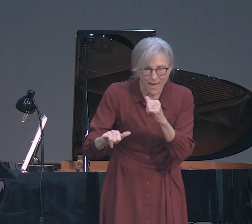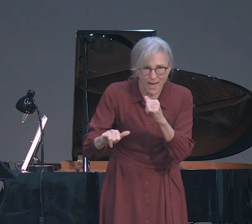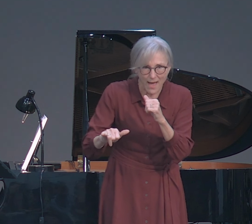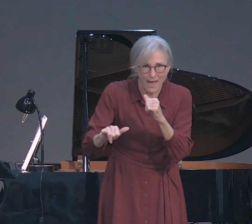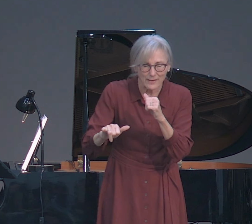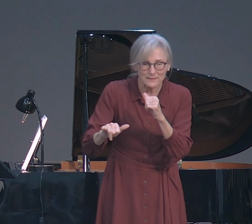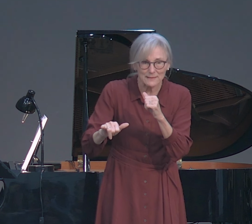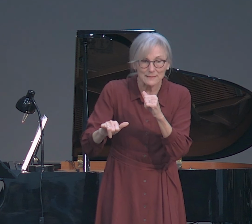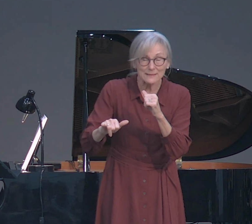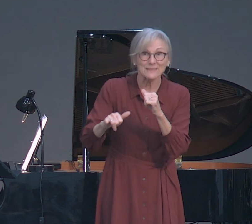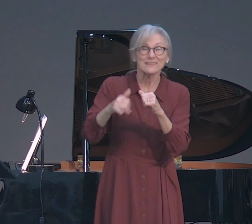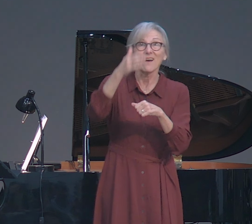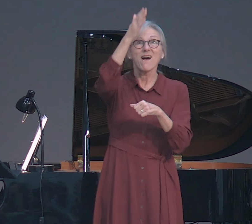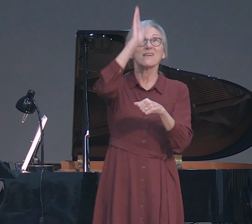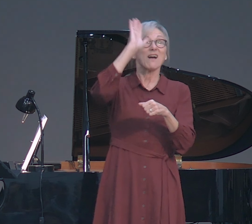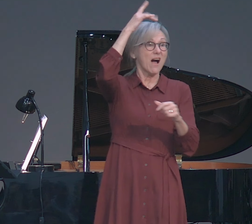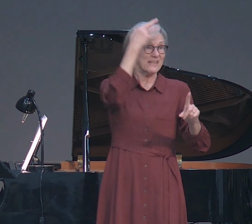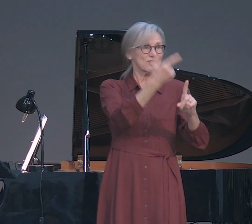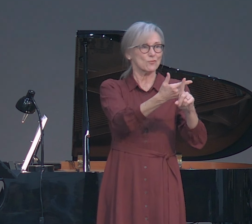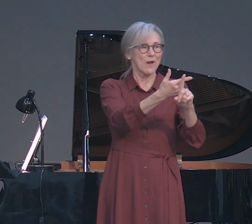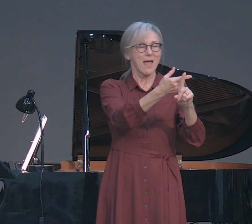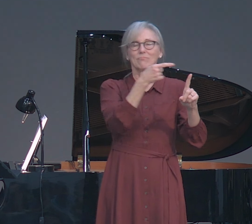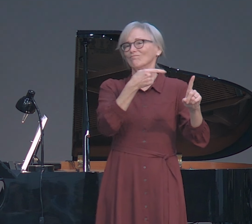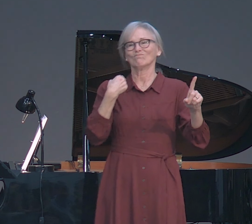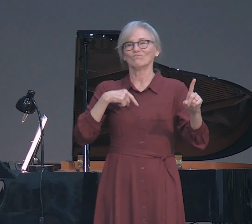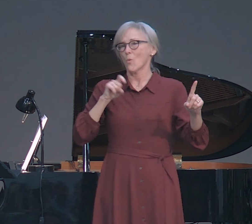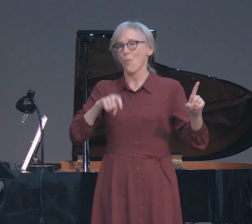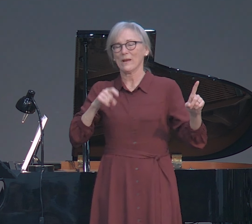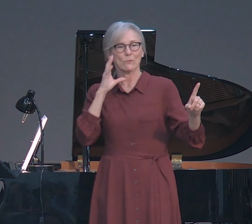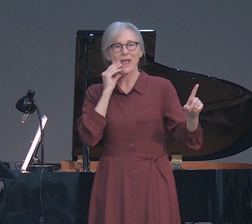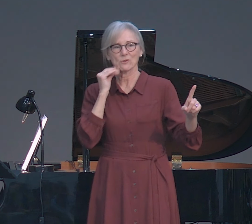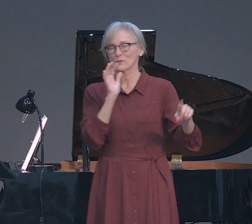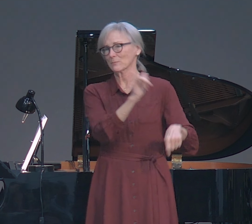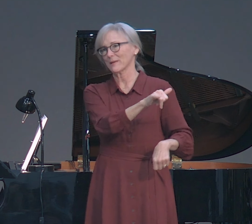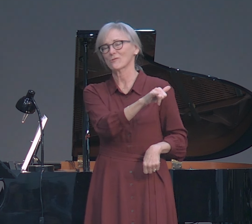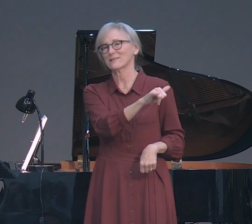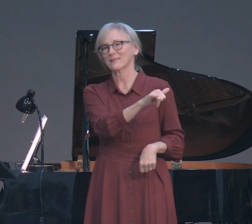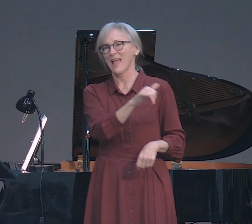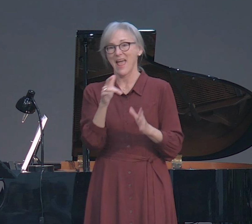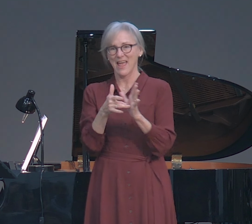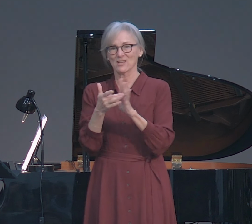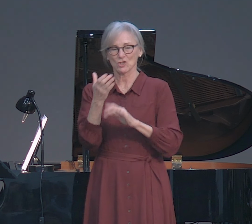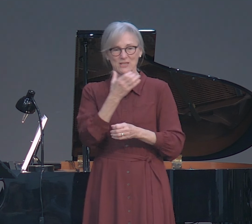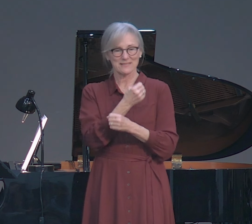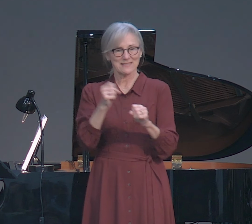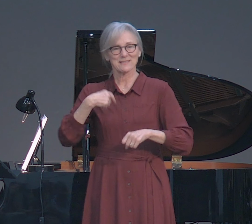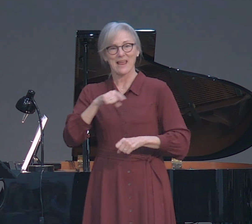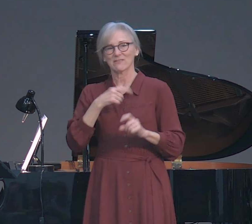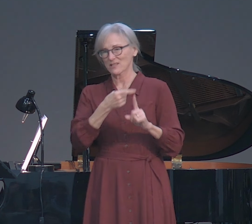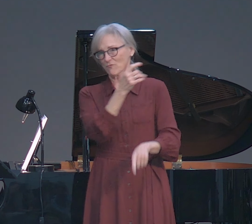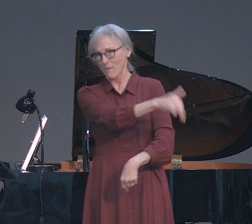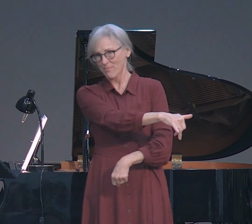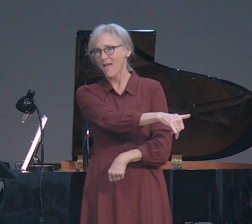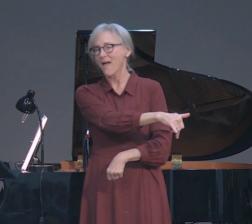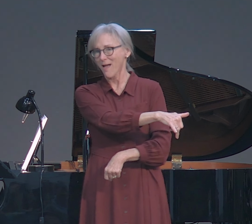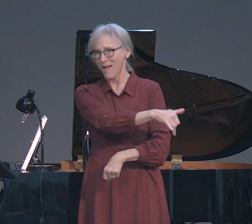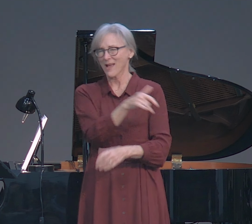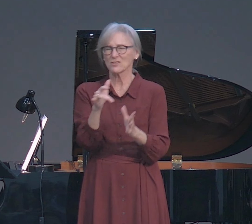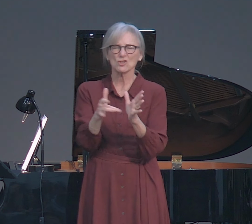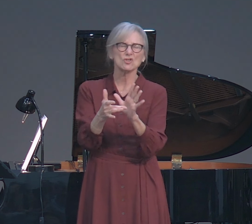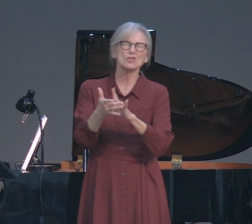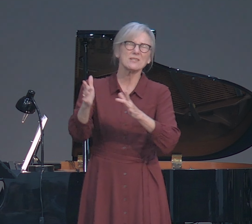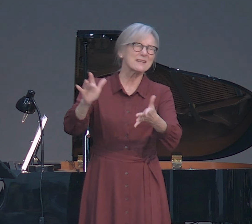by him from the wrath of God. Justified, saved from God's wrath. And Jesus paid it